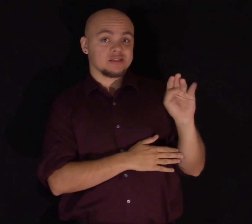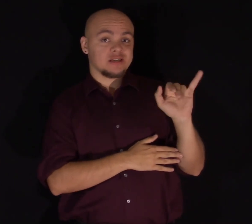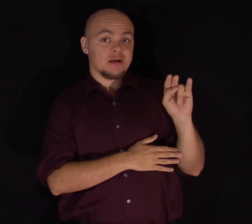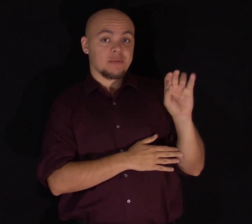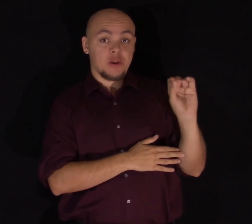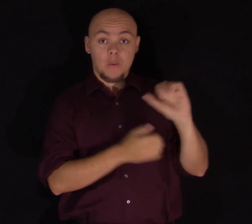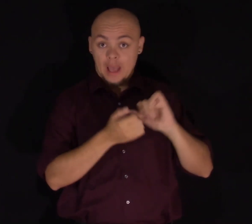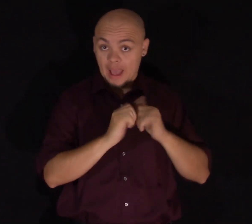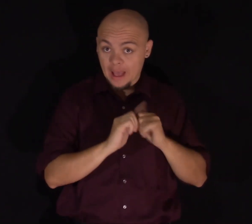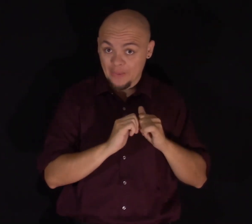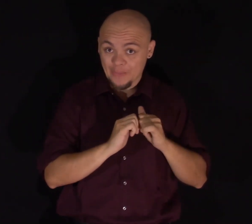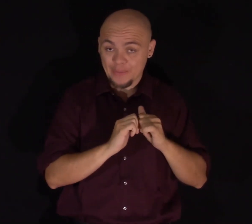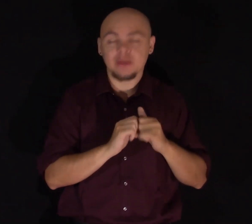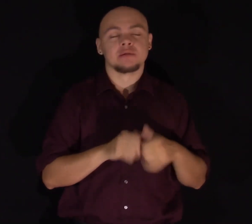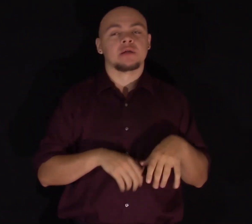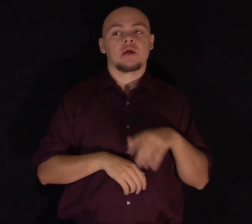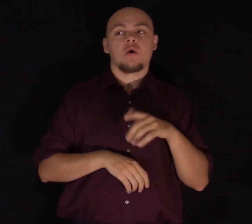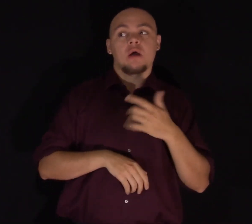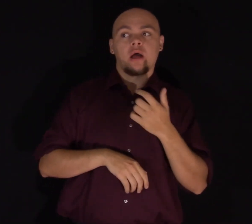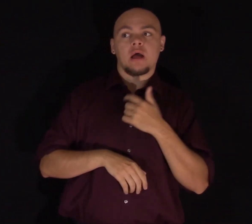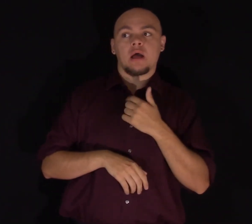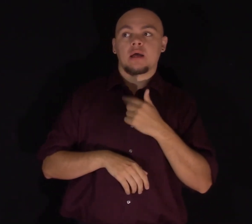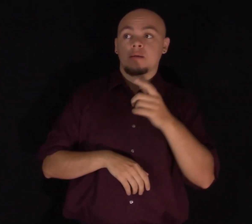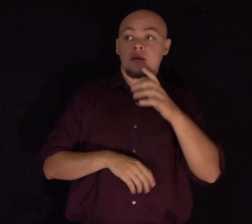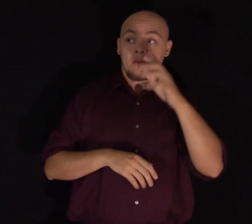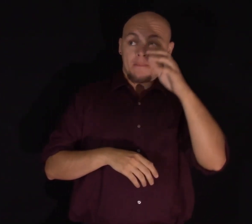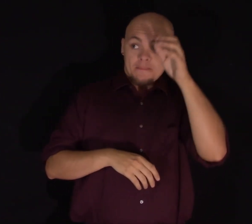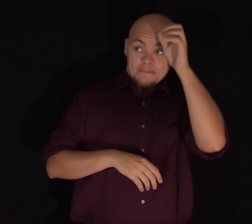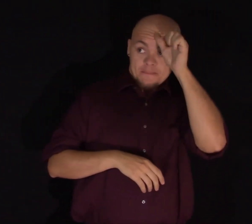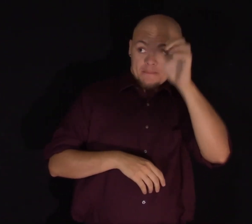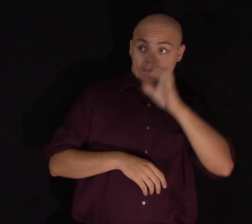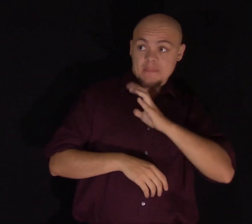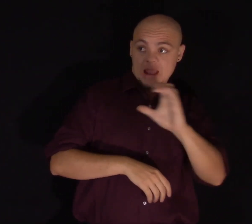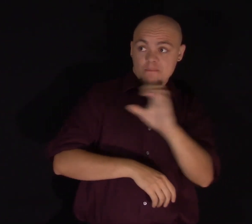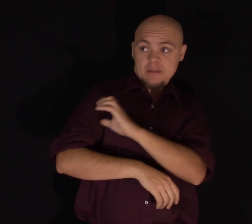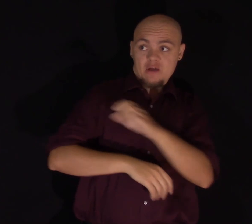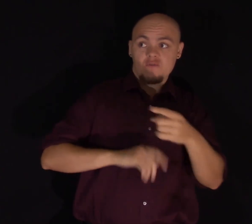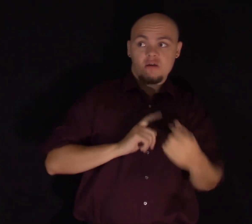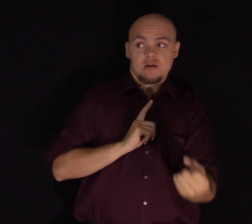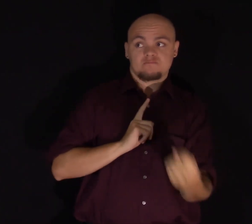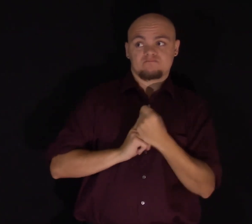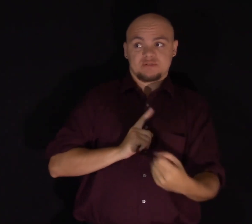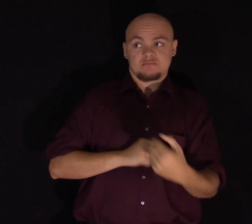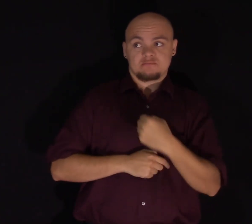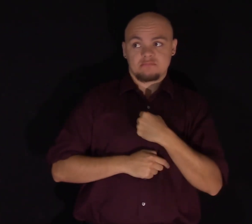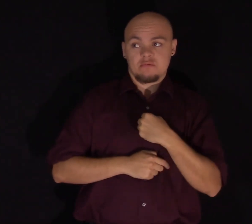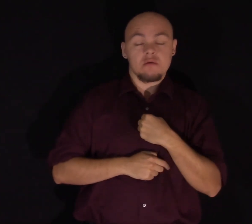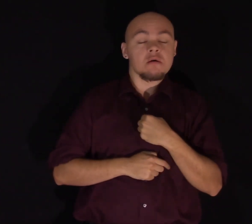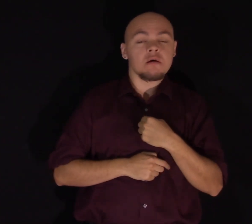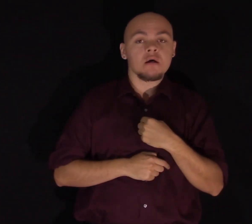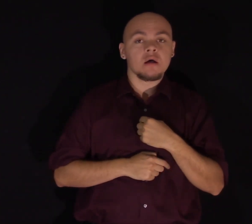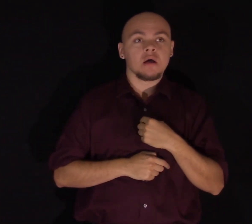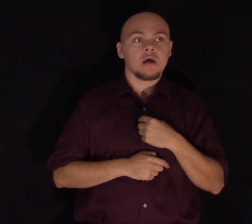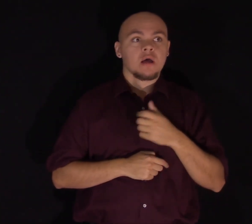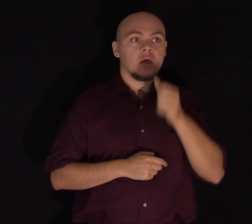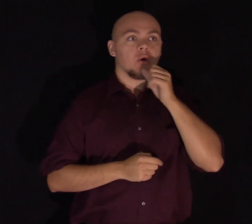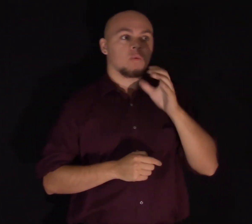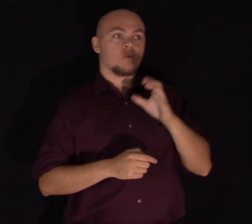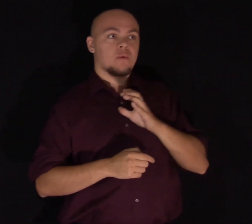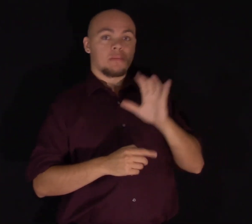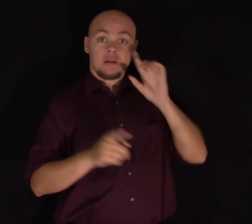about how they've been assaulted by powerful men. And it's made millions of women join in and say, me